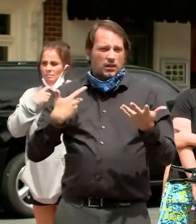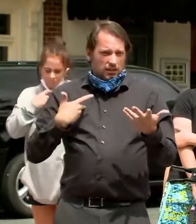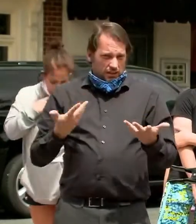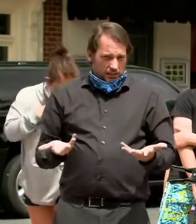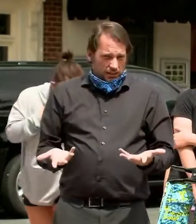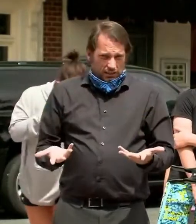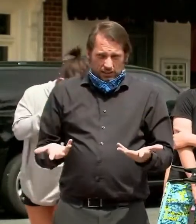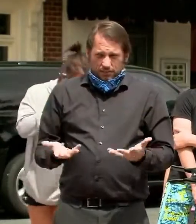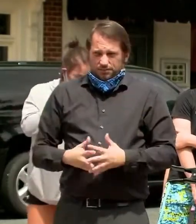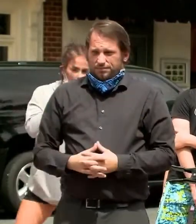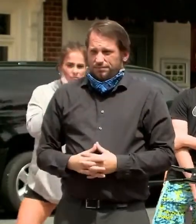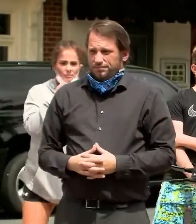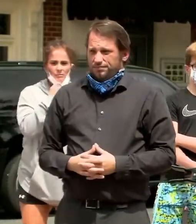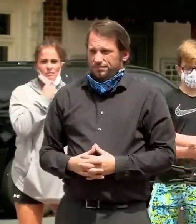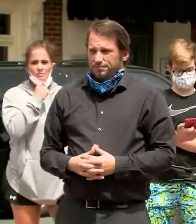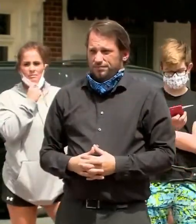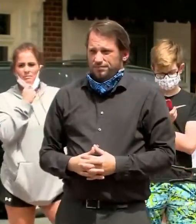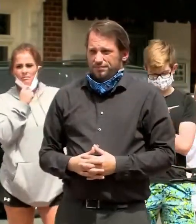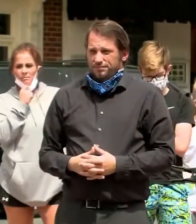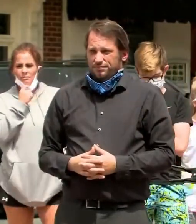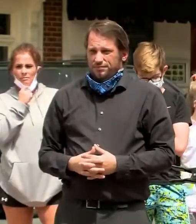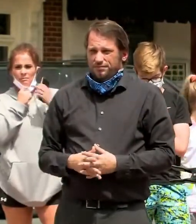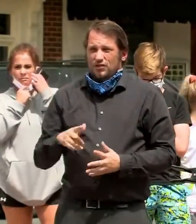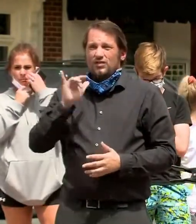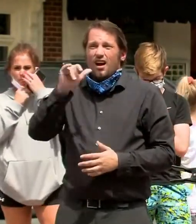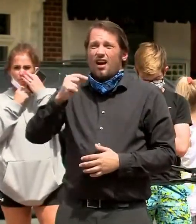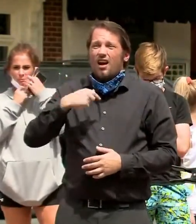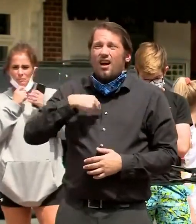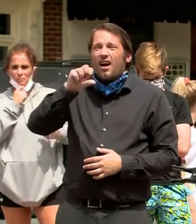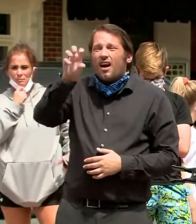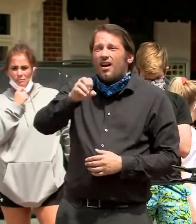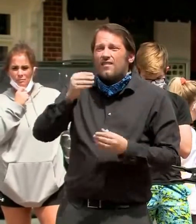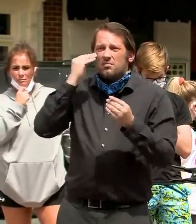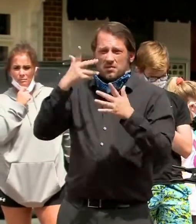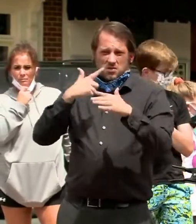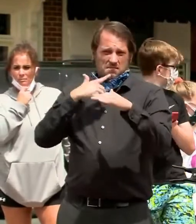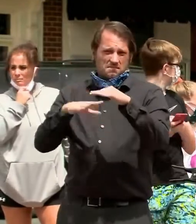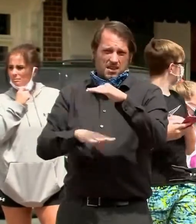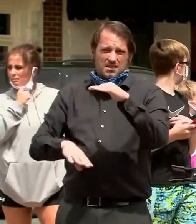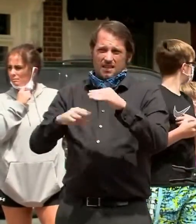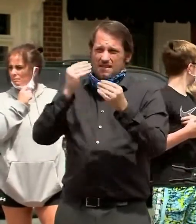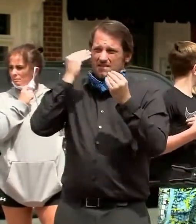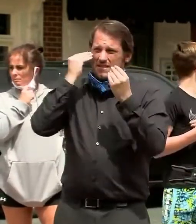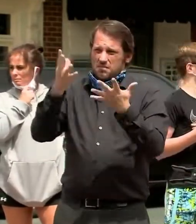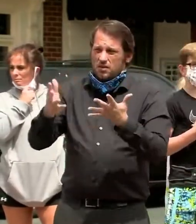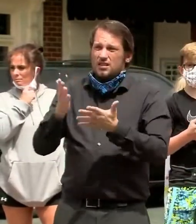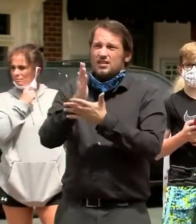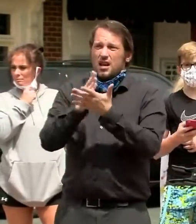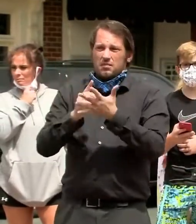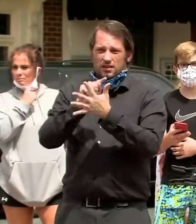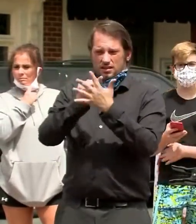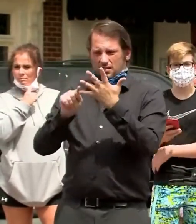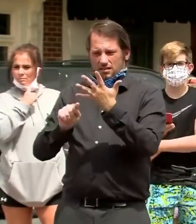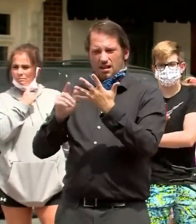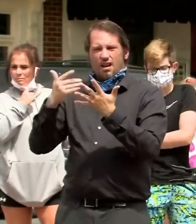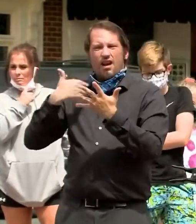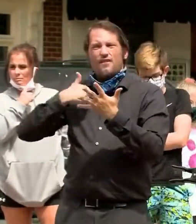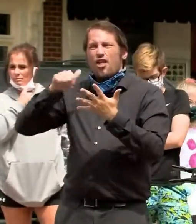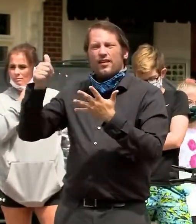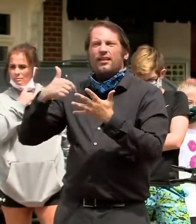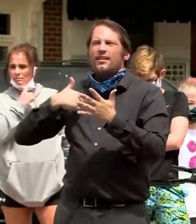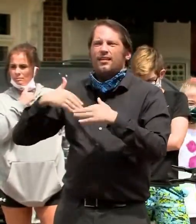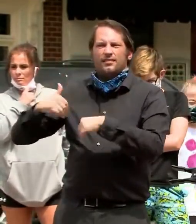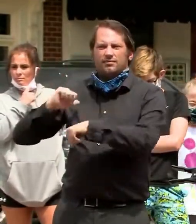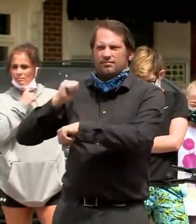actually pretty basic. I had no problem with what he said. There are a couple of things we're not going to do yet, but I thought it was basically